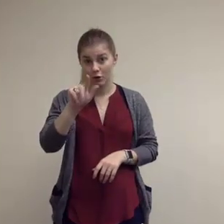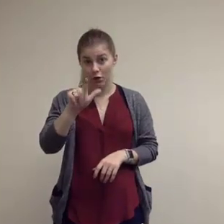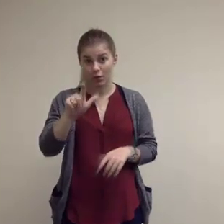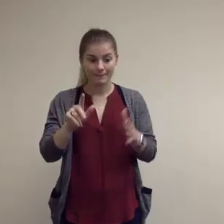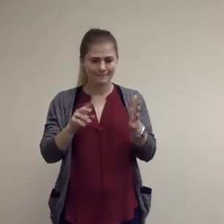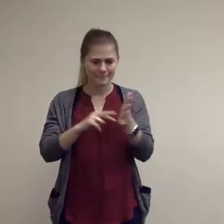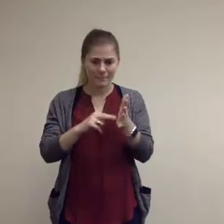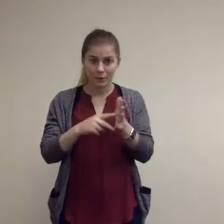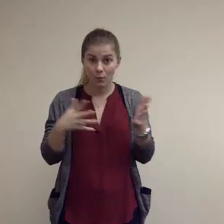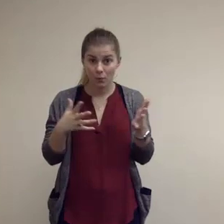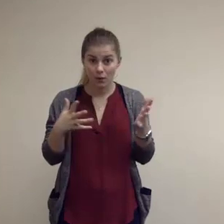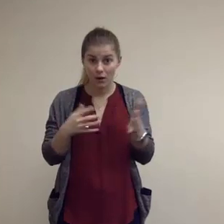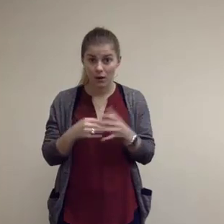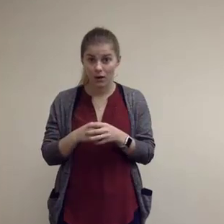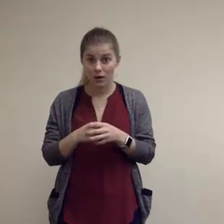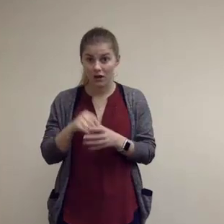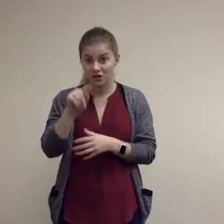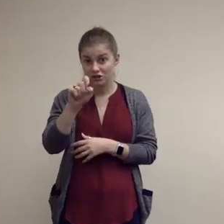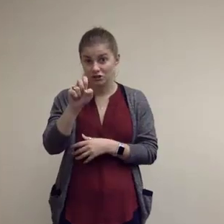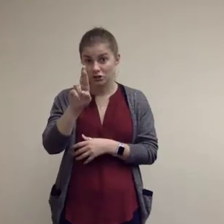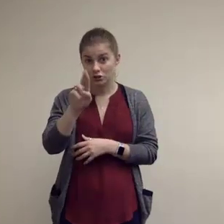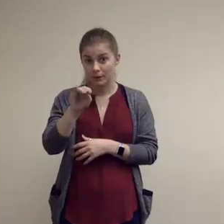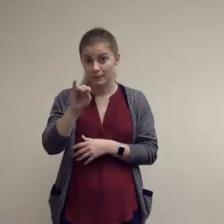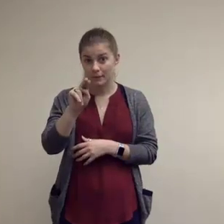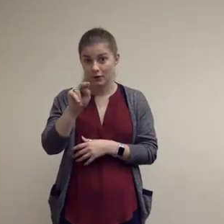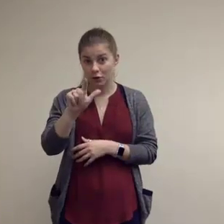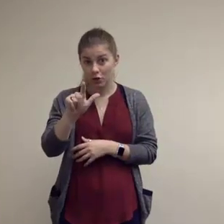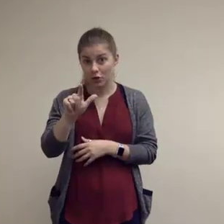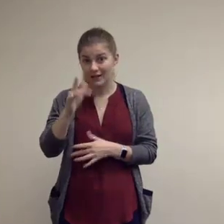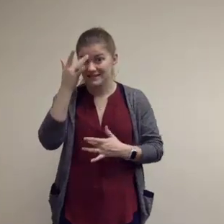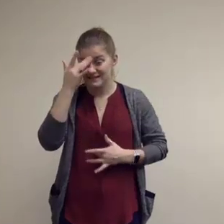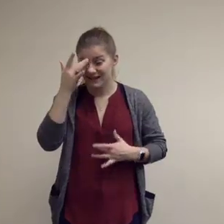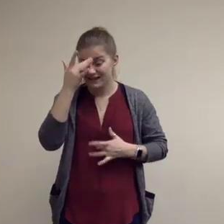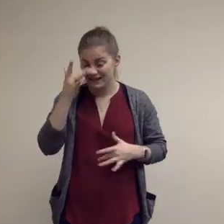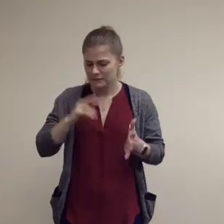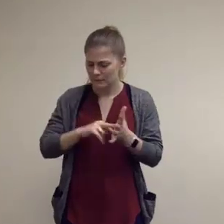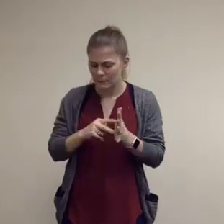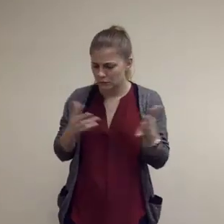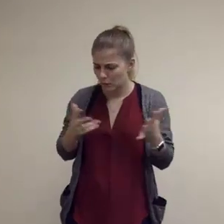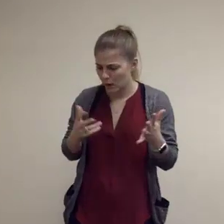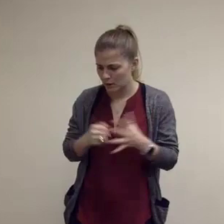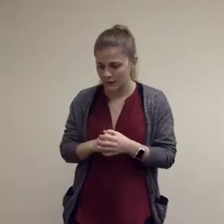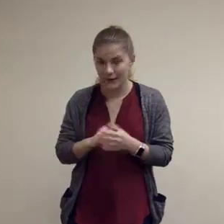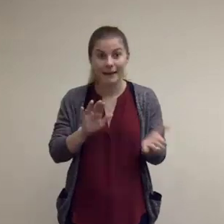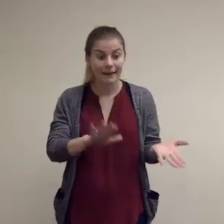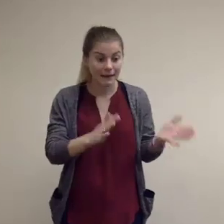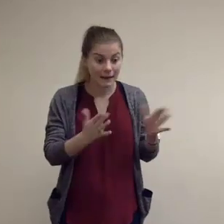say? No. A terminal illness will do what? It will kill you. It is the end. If